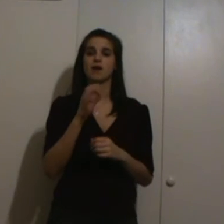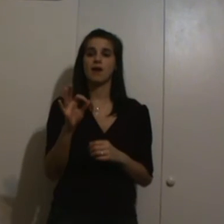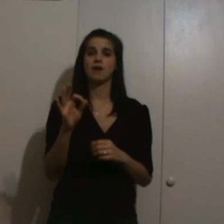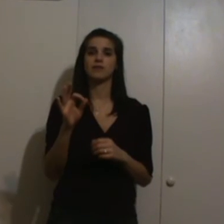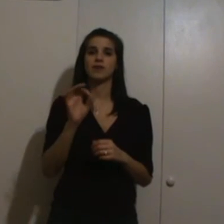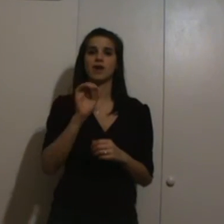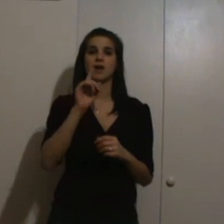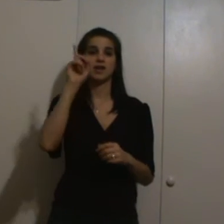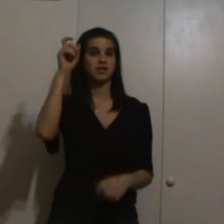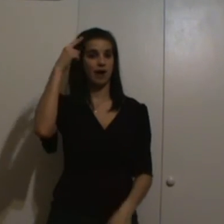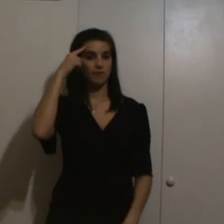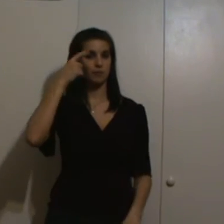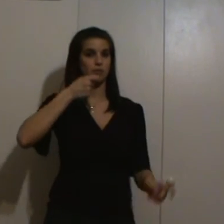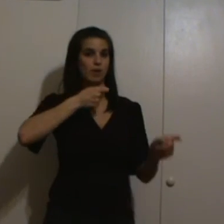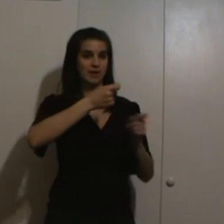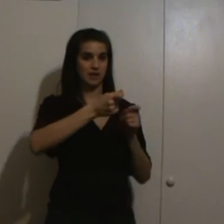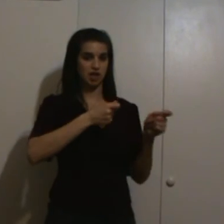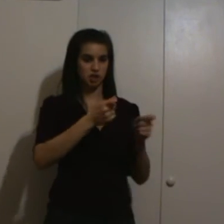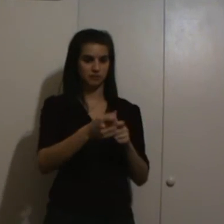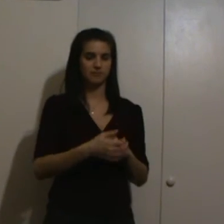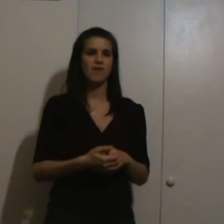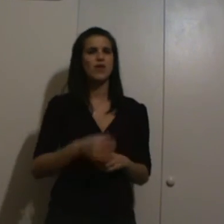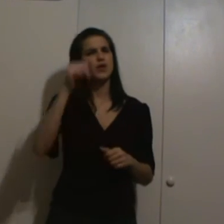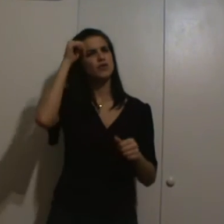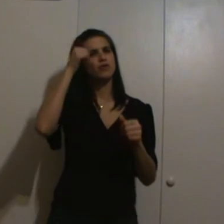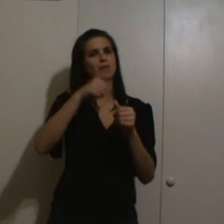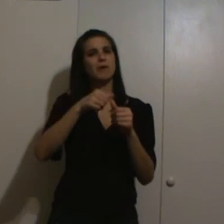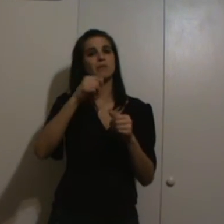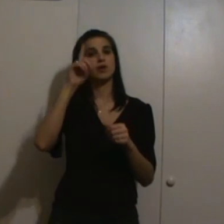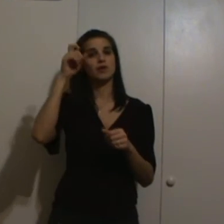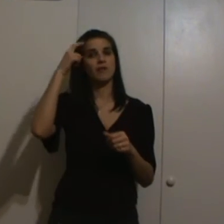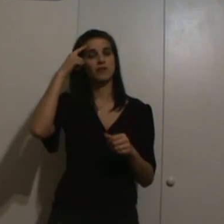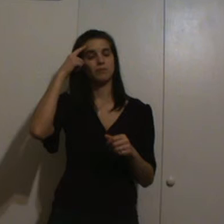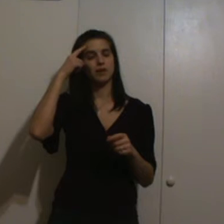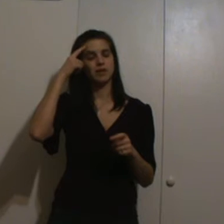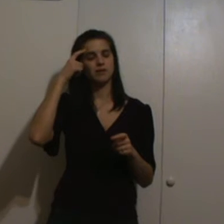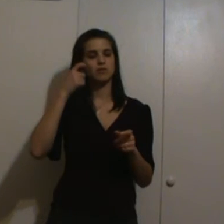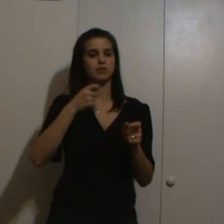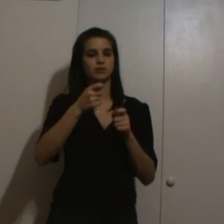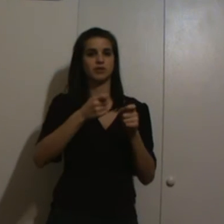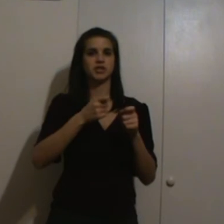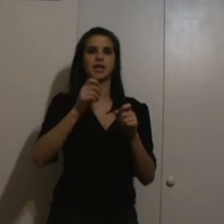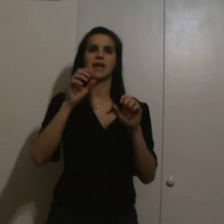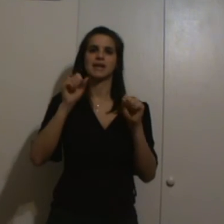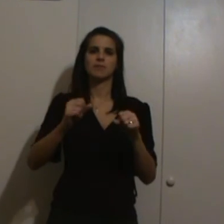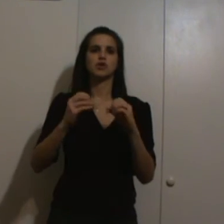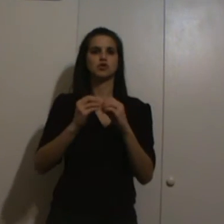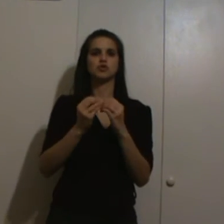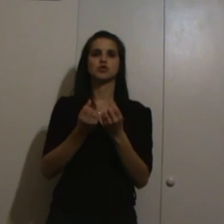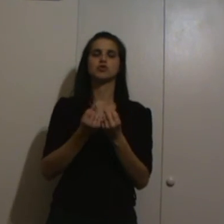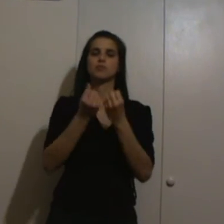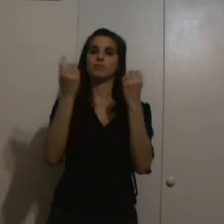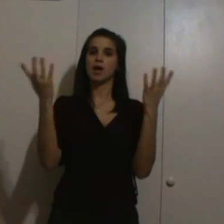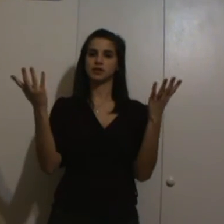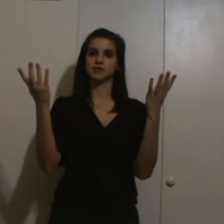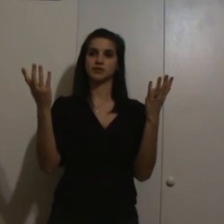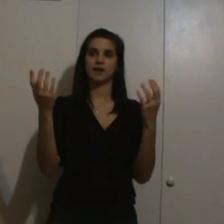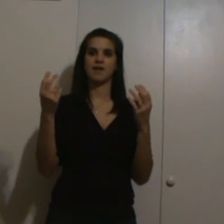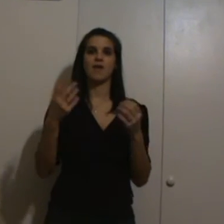go too far, and businesses can lose profits and not make money, and that